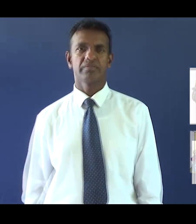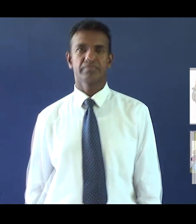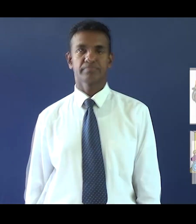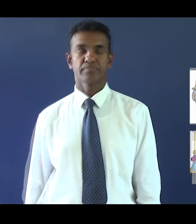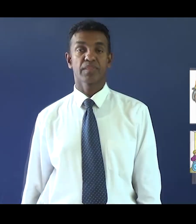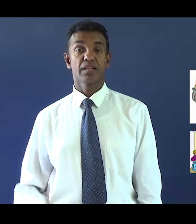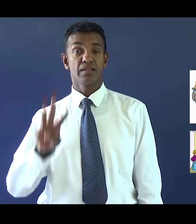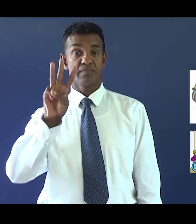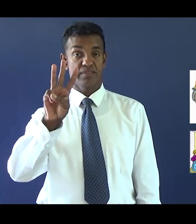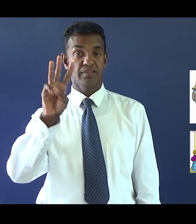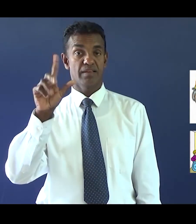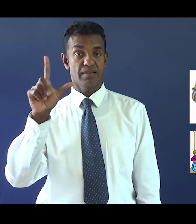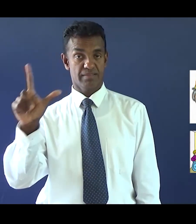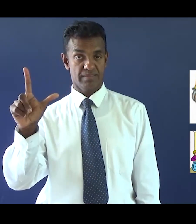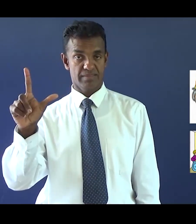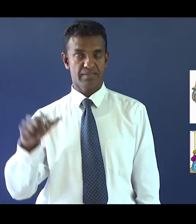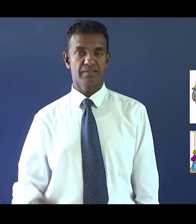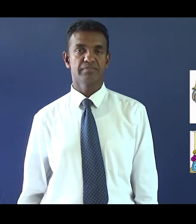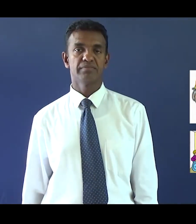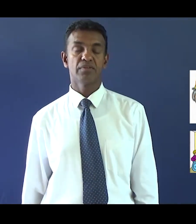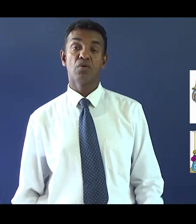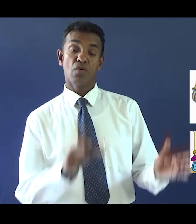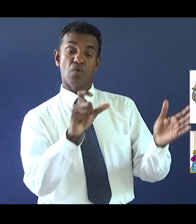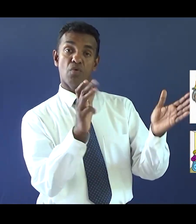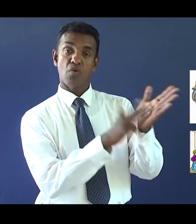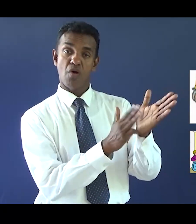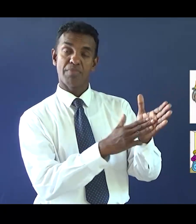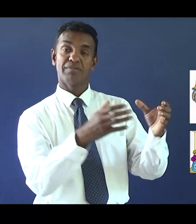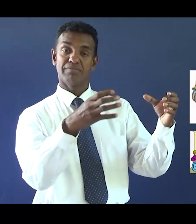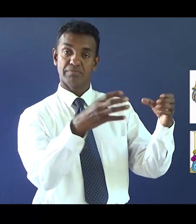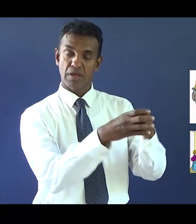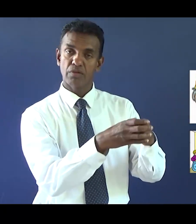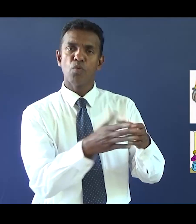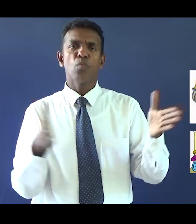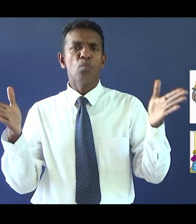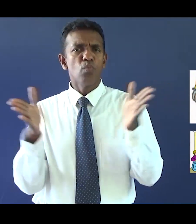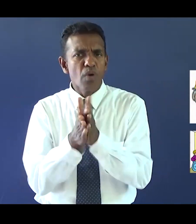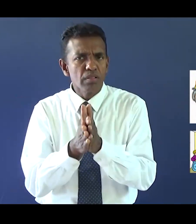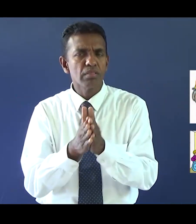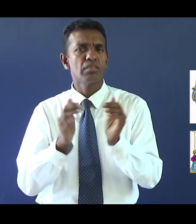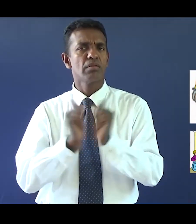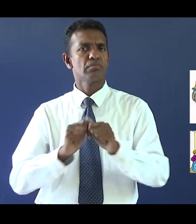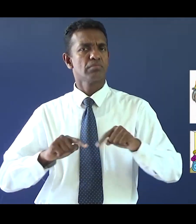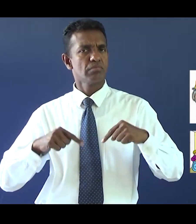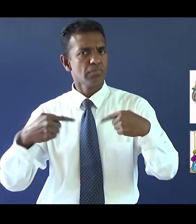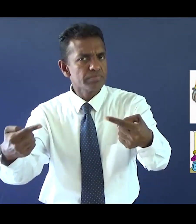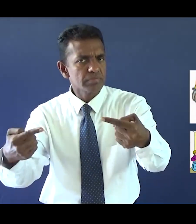The committee and countries working together. How the committee will work